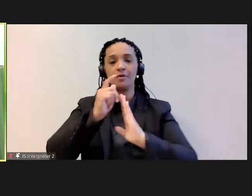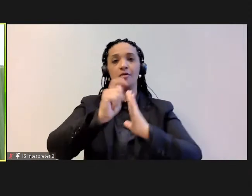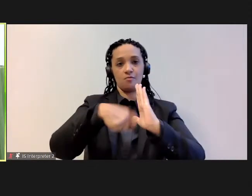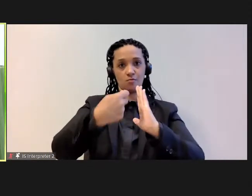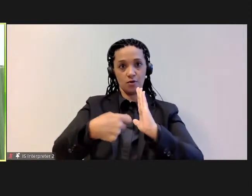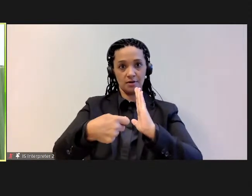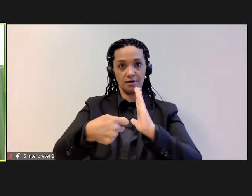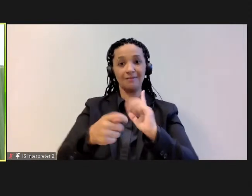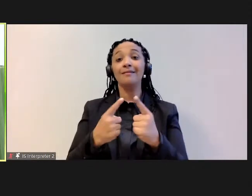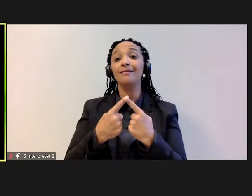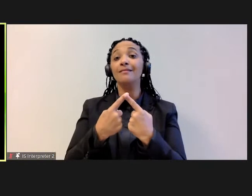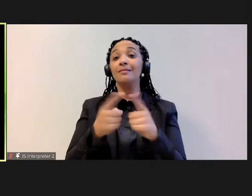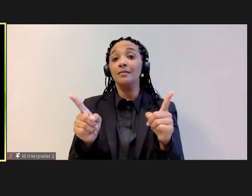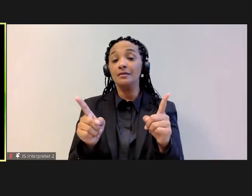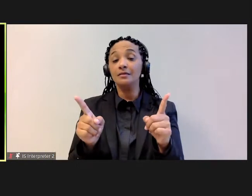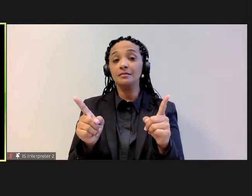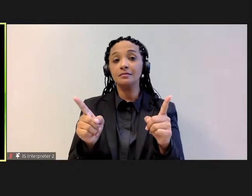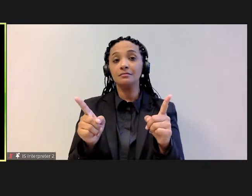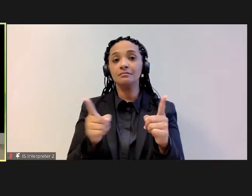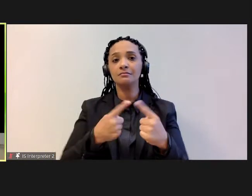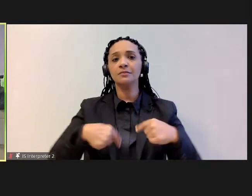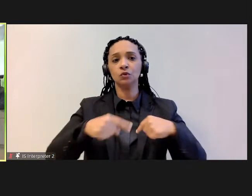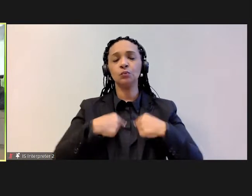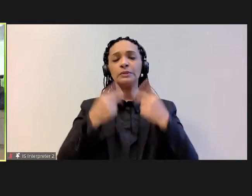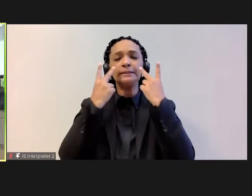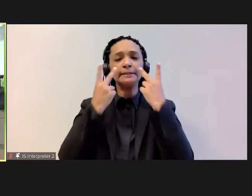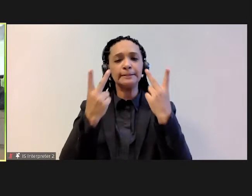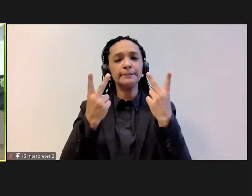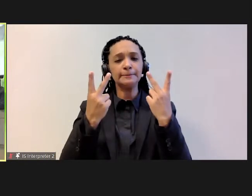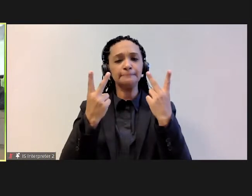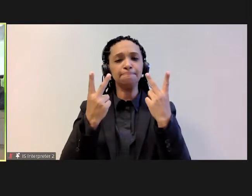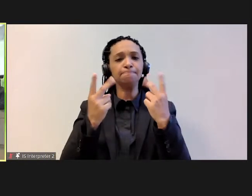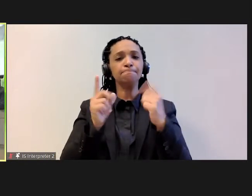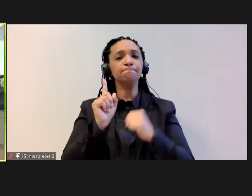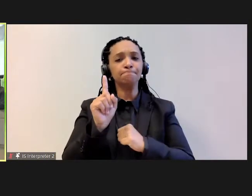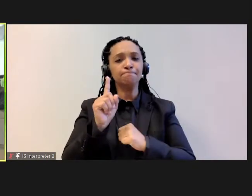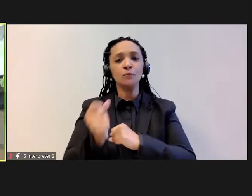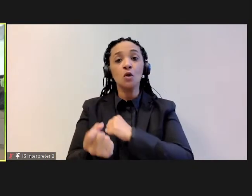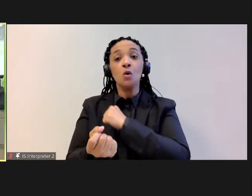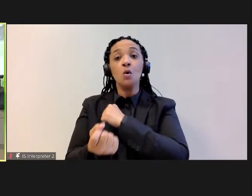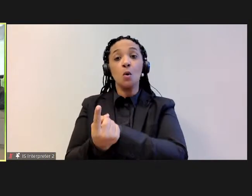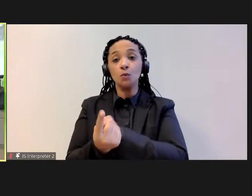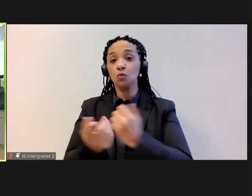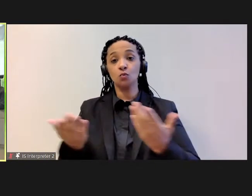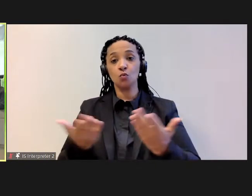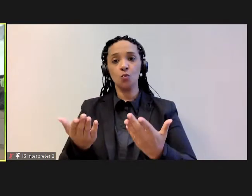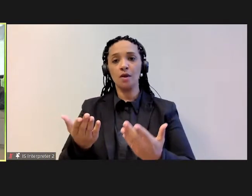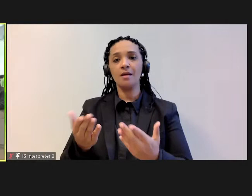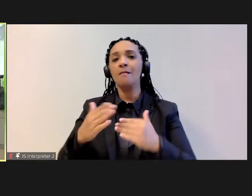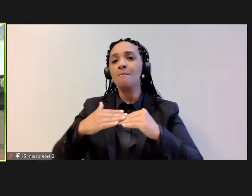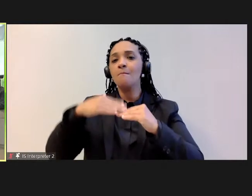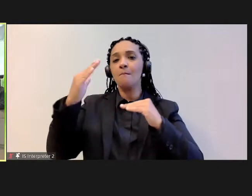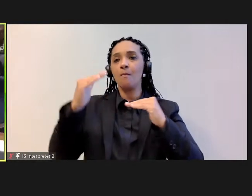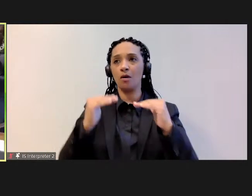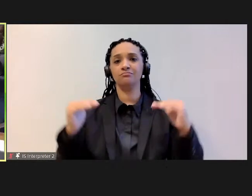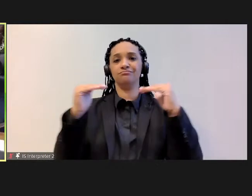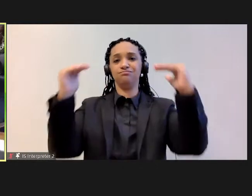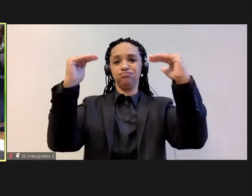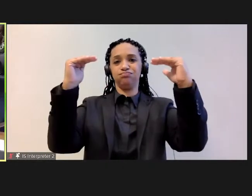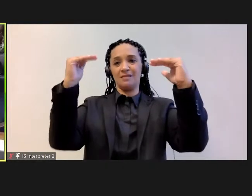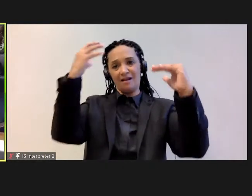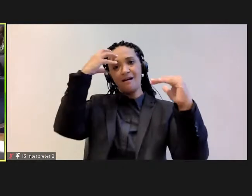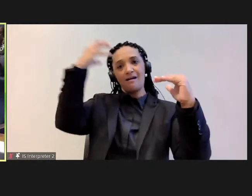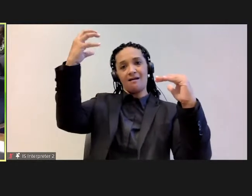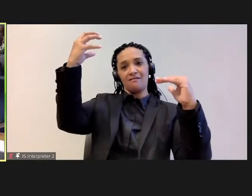that, the opportunities are at the government level, who are supposed to be accountable